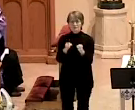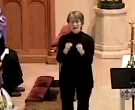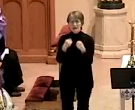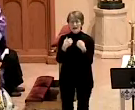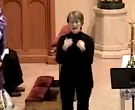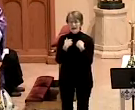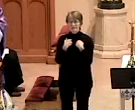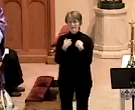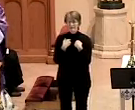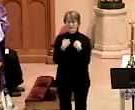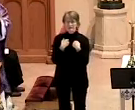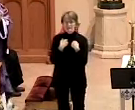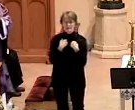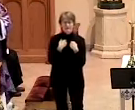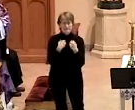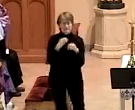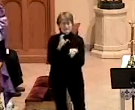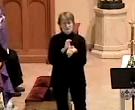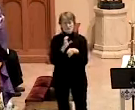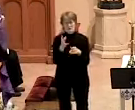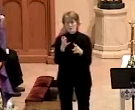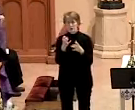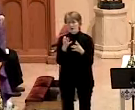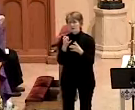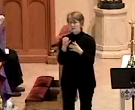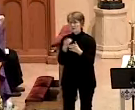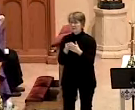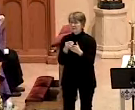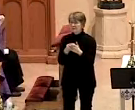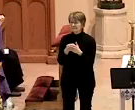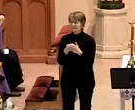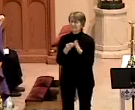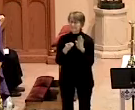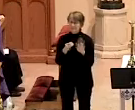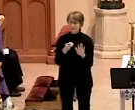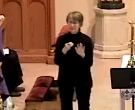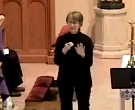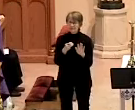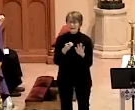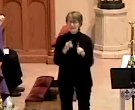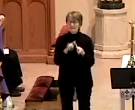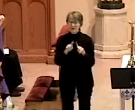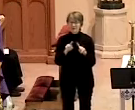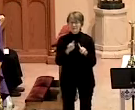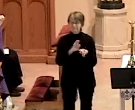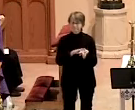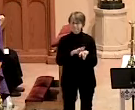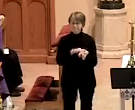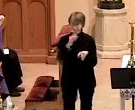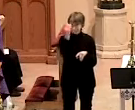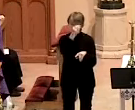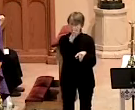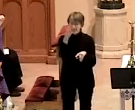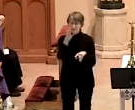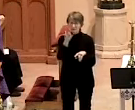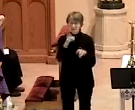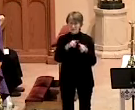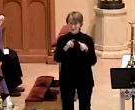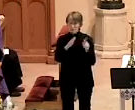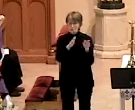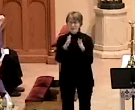do is they talk about getting money. Well, you know something? There's different ways to give